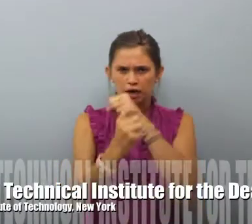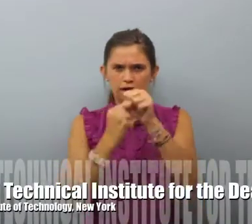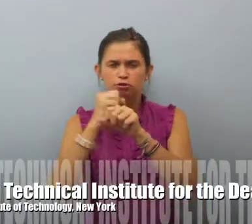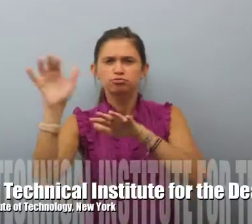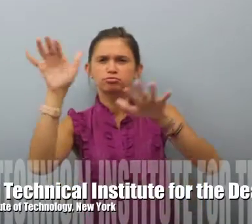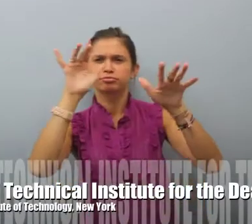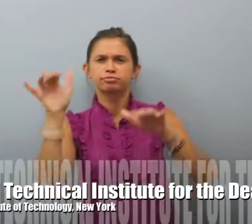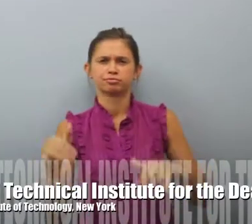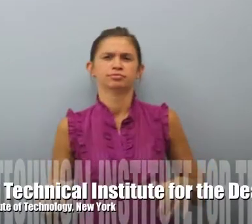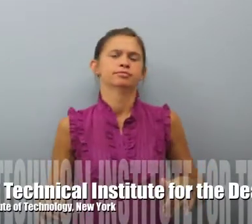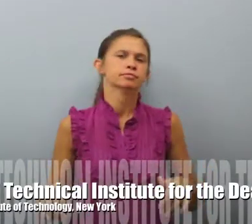Desiree is at NTID.